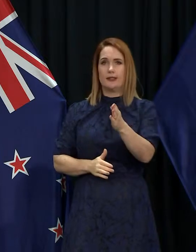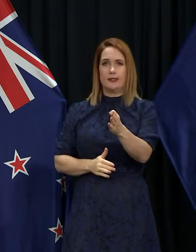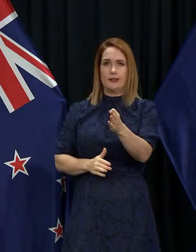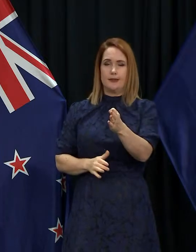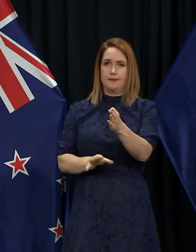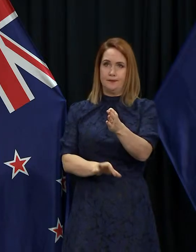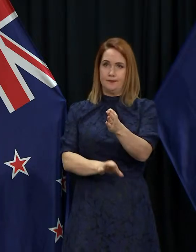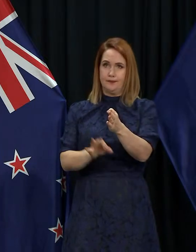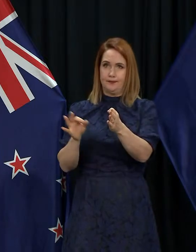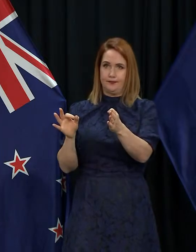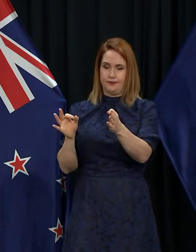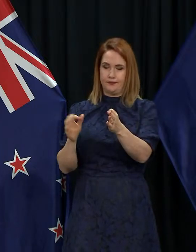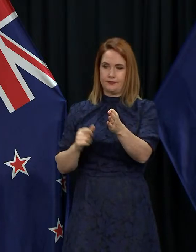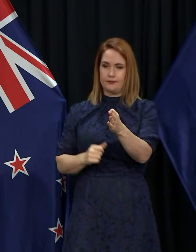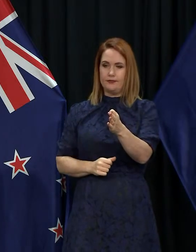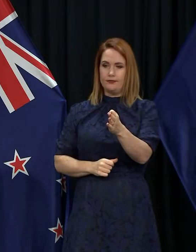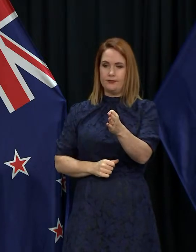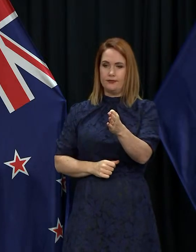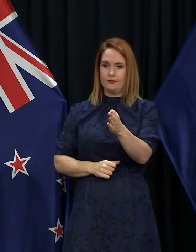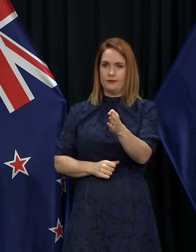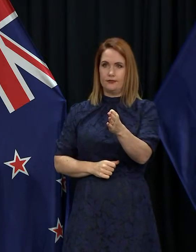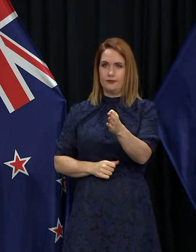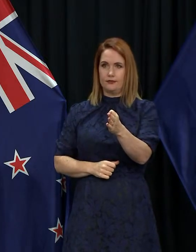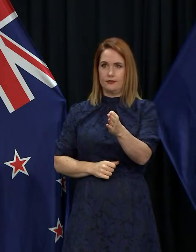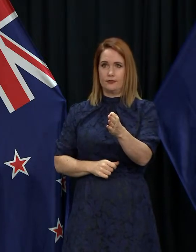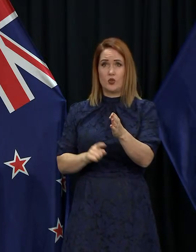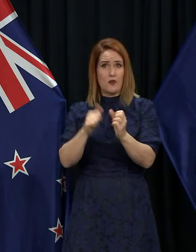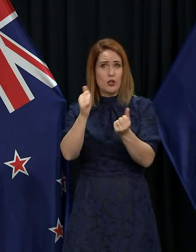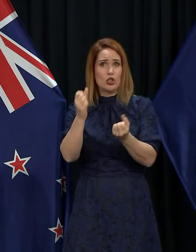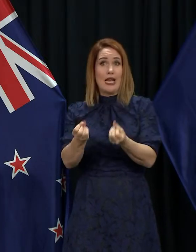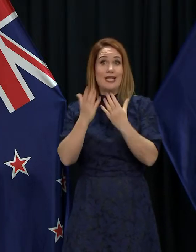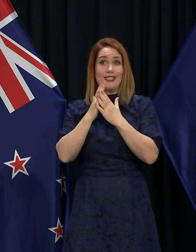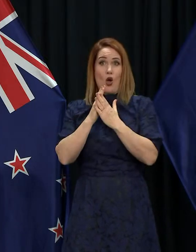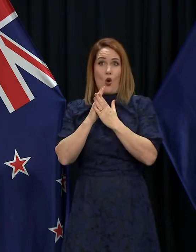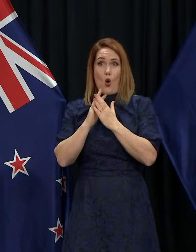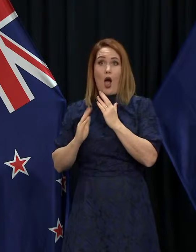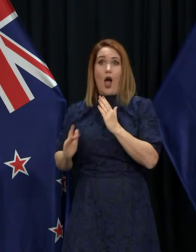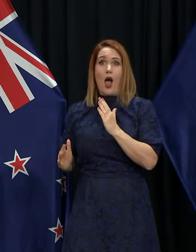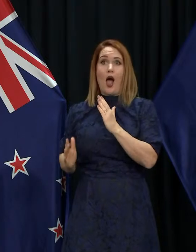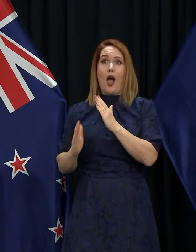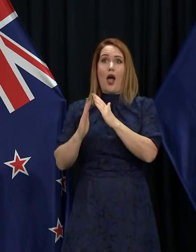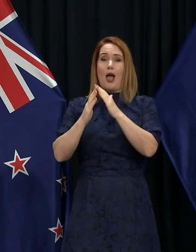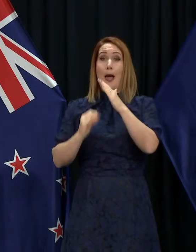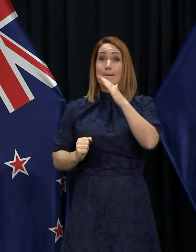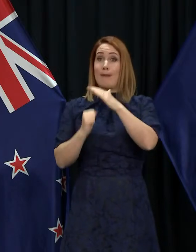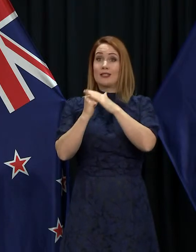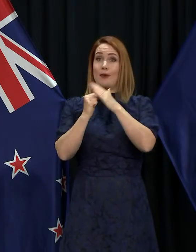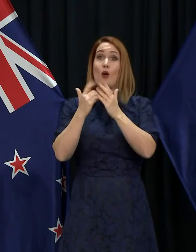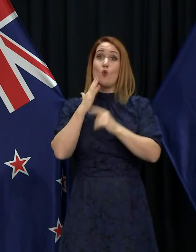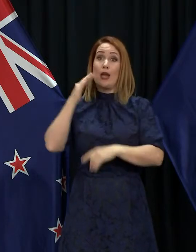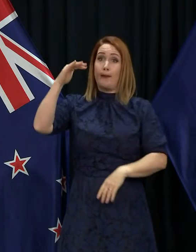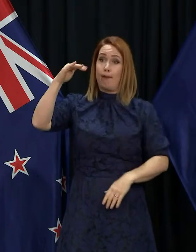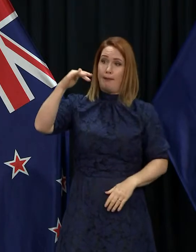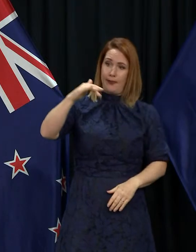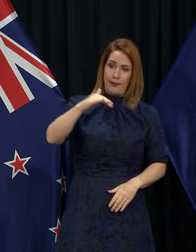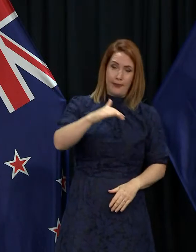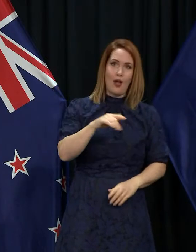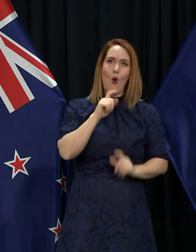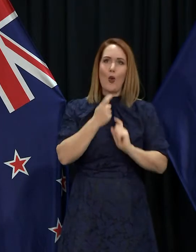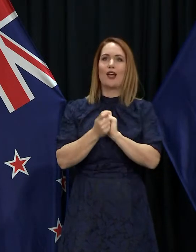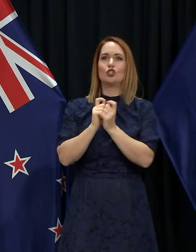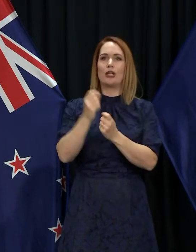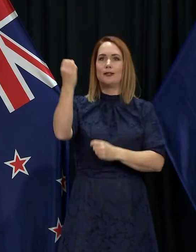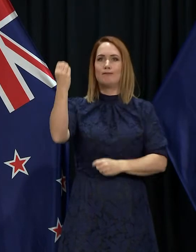that if we, well, you told New Zealanders if we get over the peak, you will bring down those restrictions. Why are you not following through?